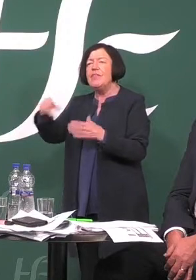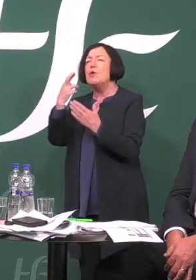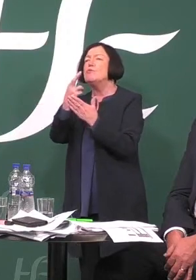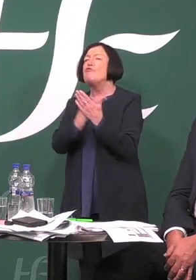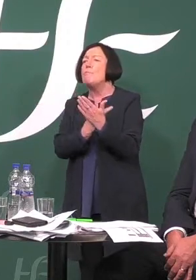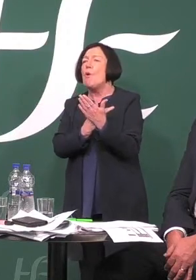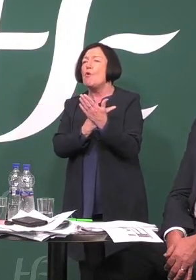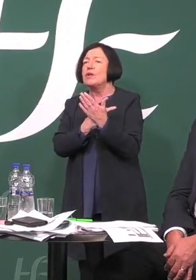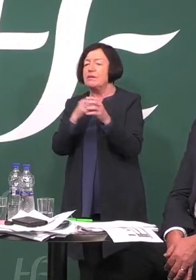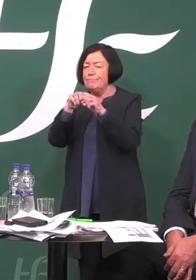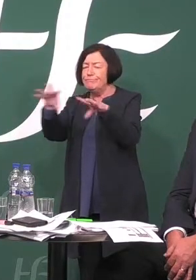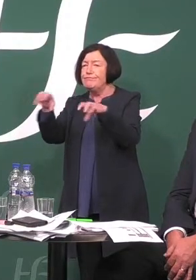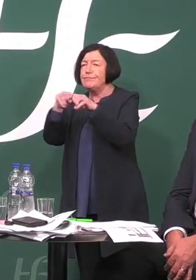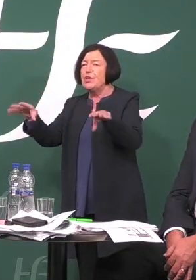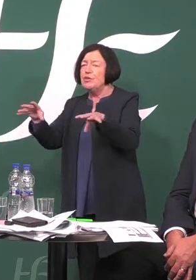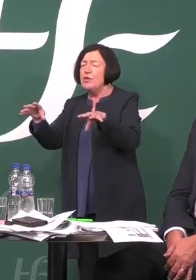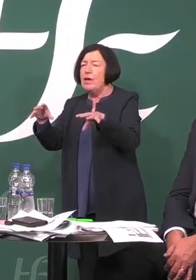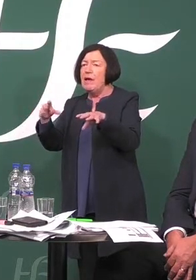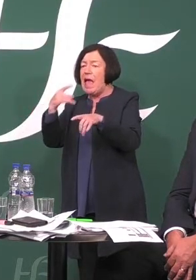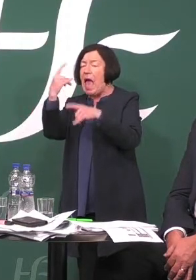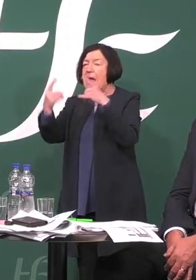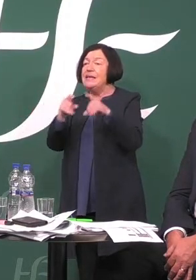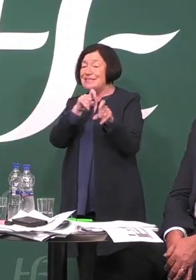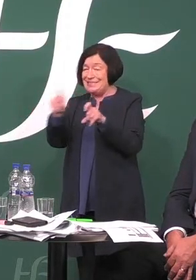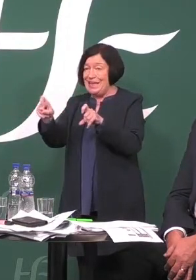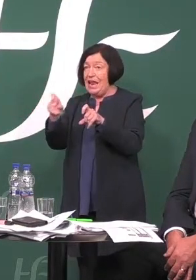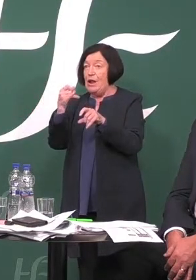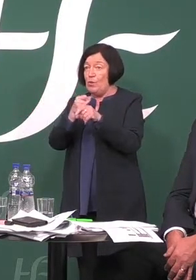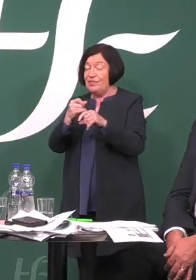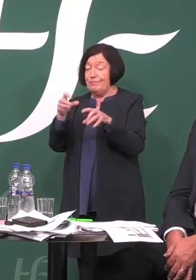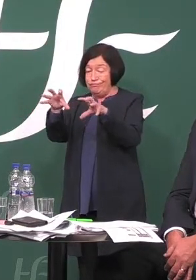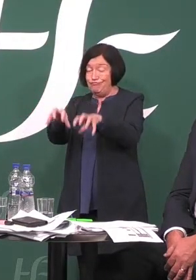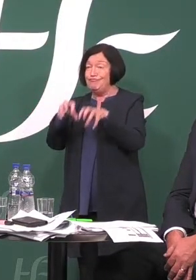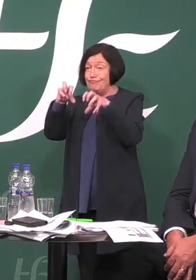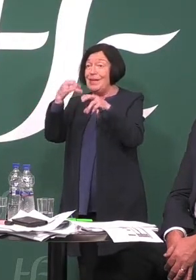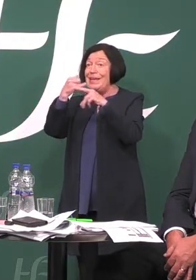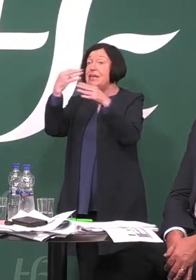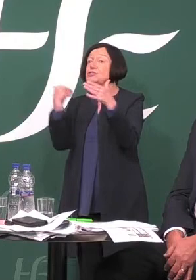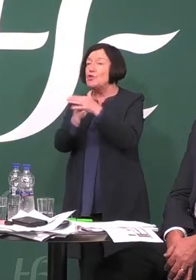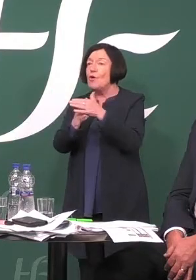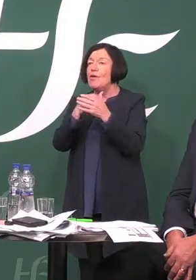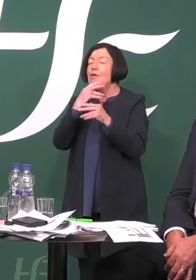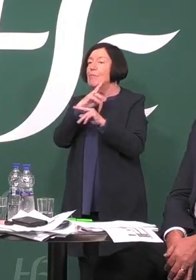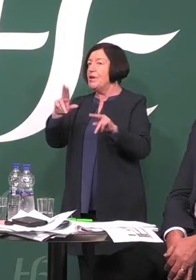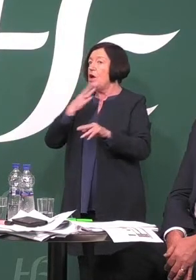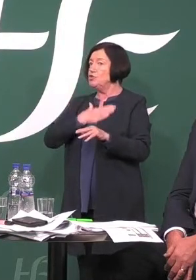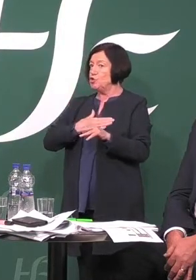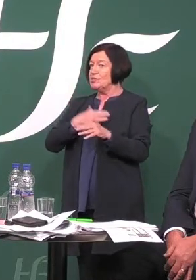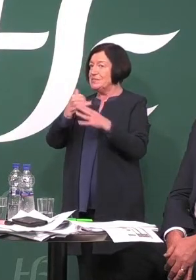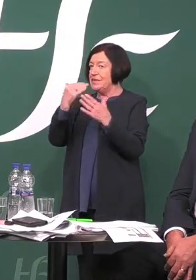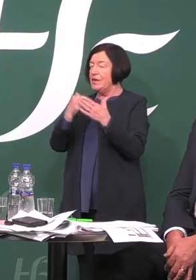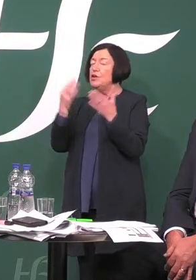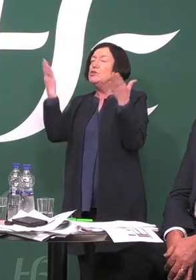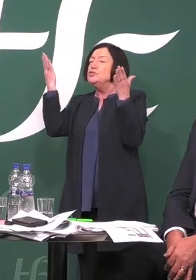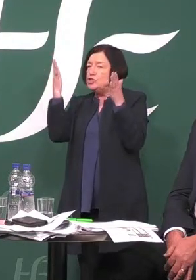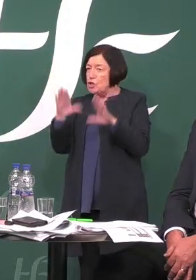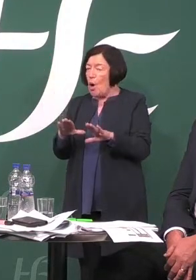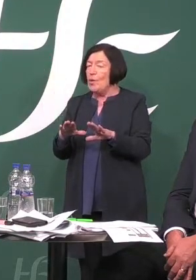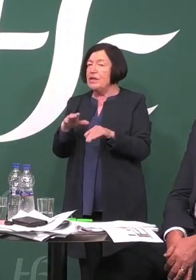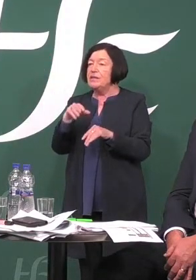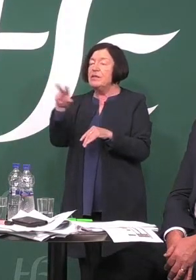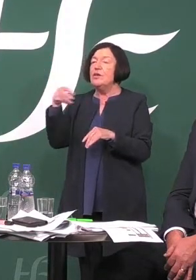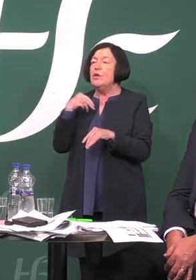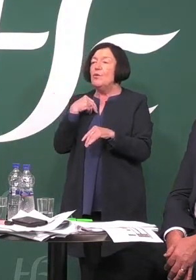reporting outbreaks occurring still within congregated settings indoors, but not exclusively so, reflecting that we're dealing